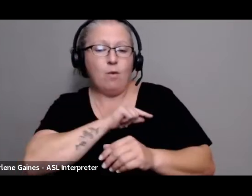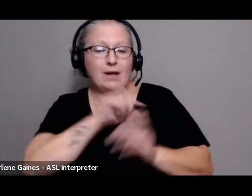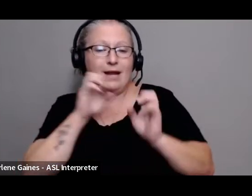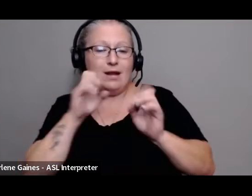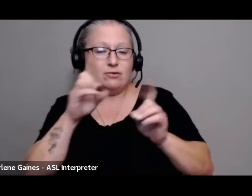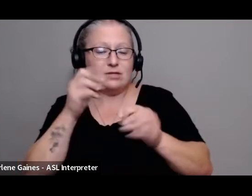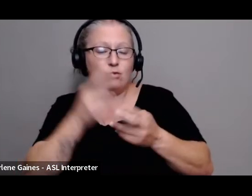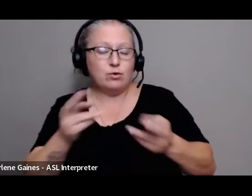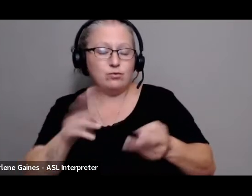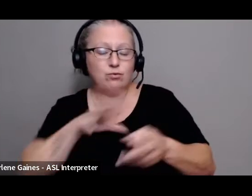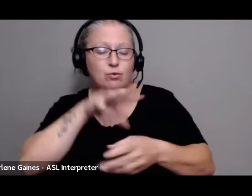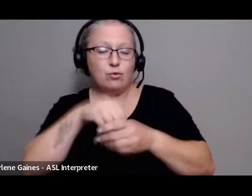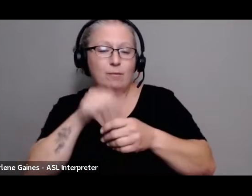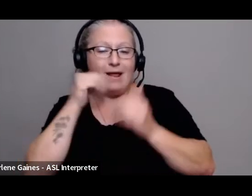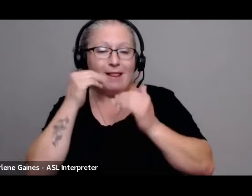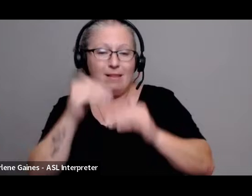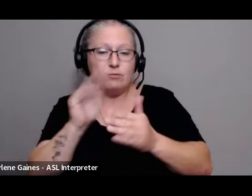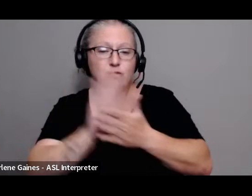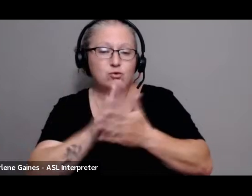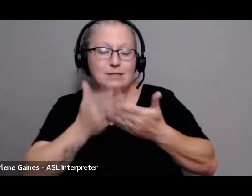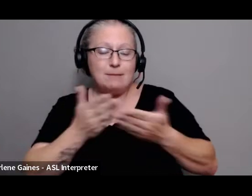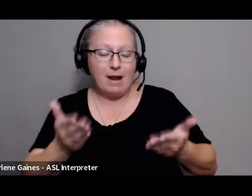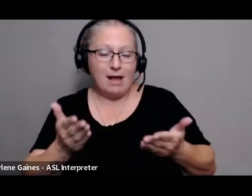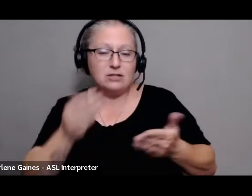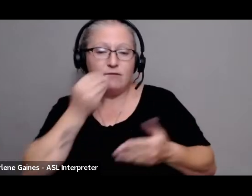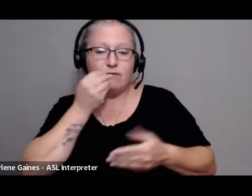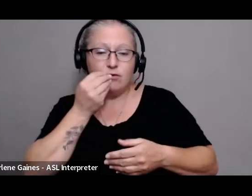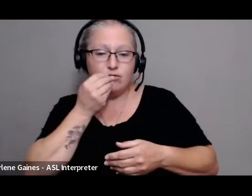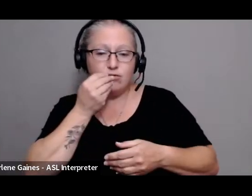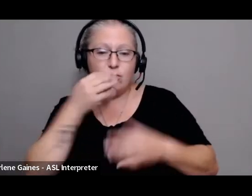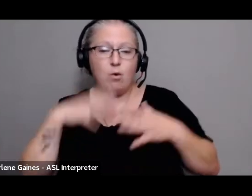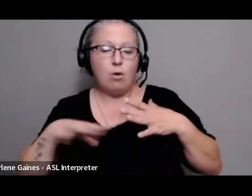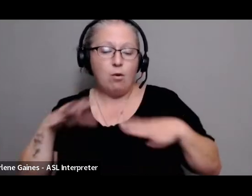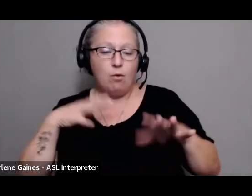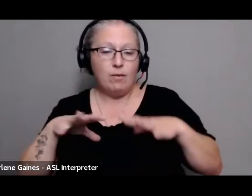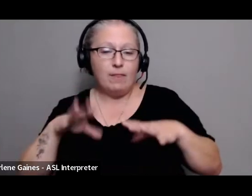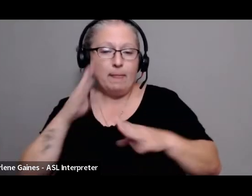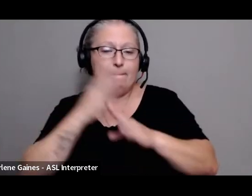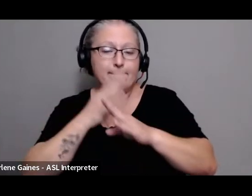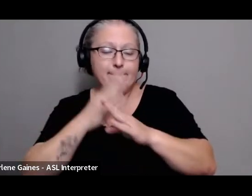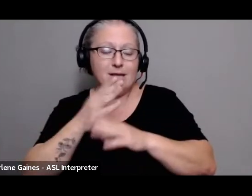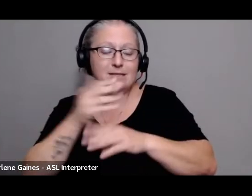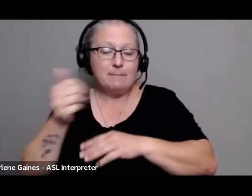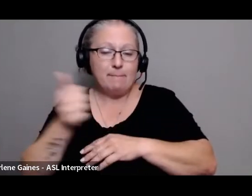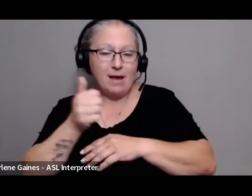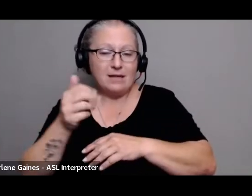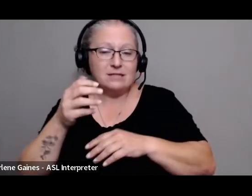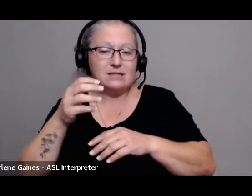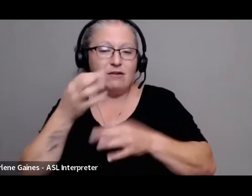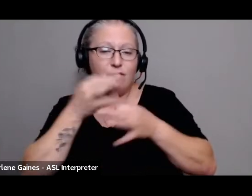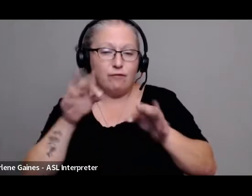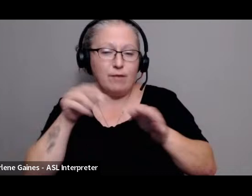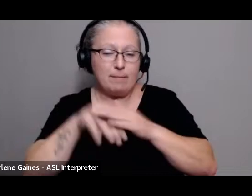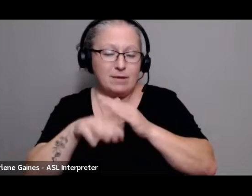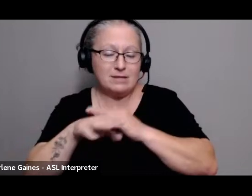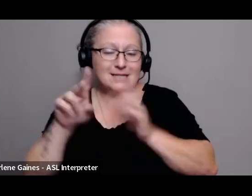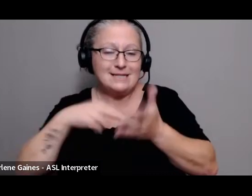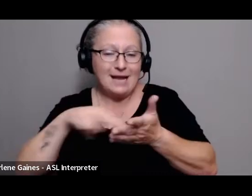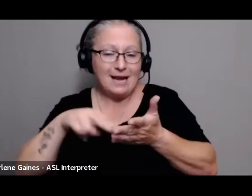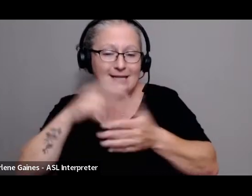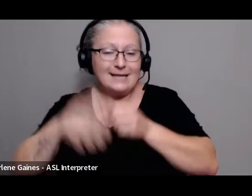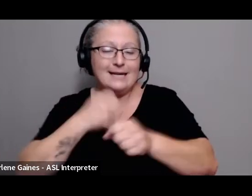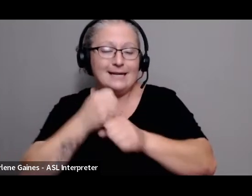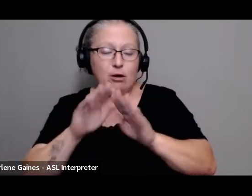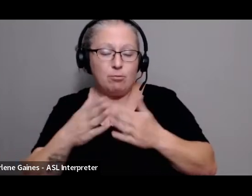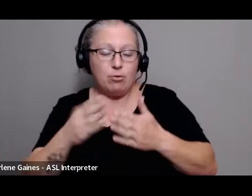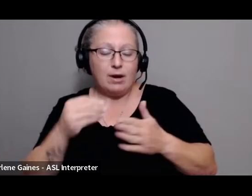resources, included but not limited to school supplies, food, clothing, bus passes, free admission to dances, yearbooks, and school apparel